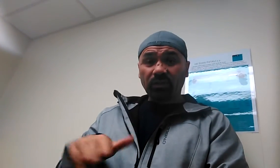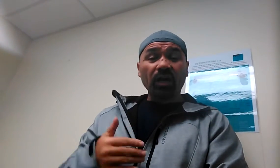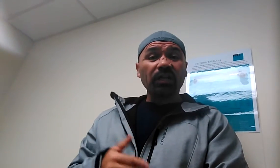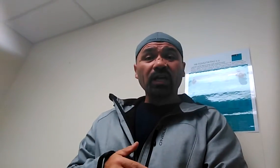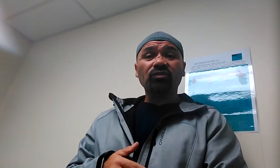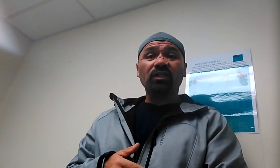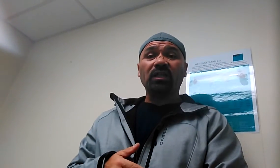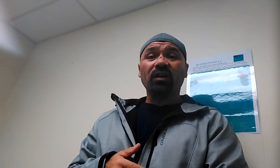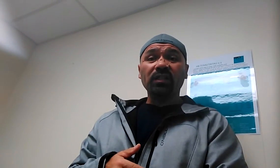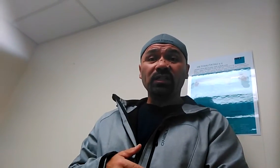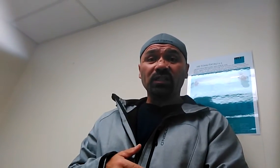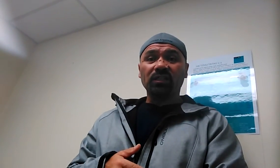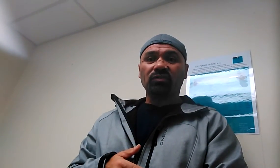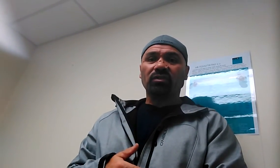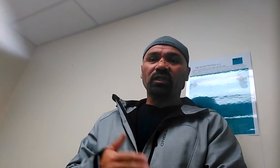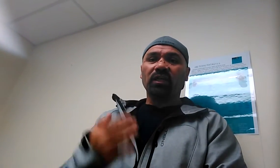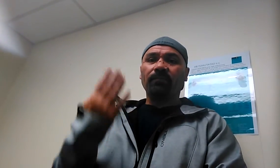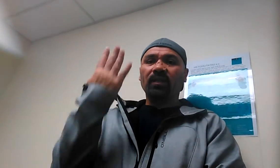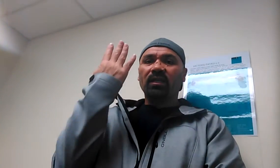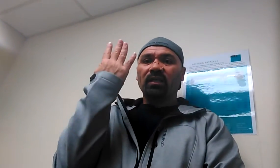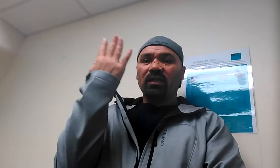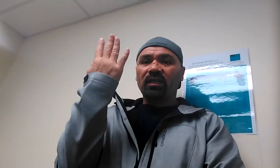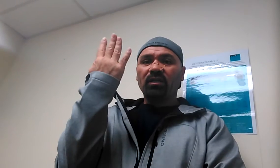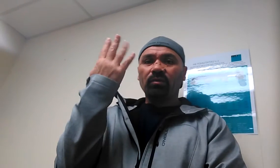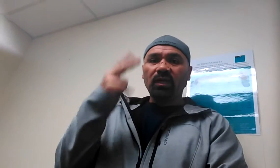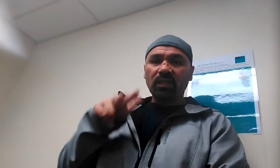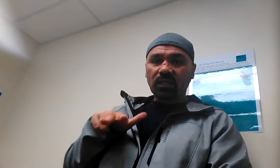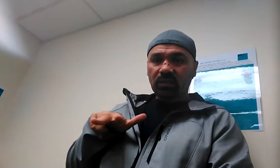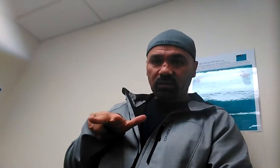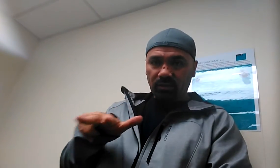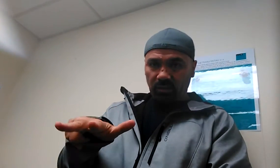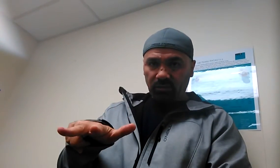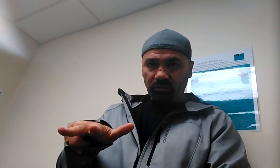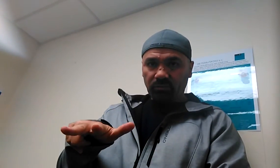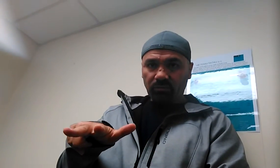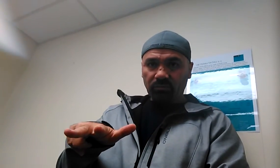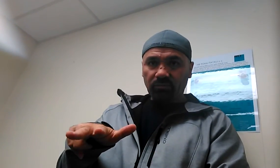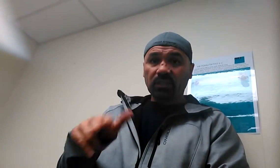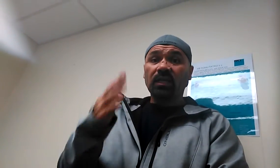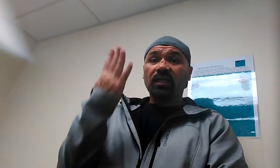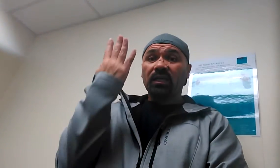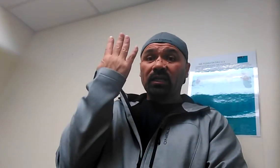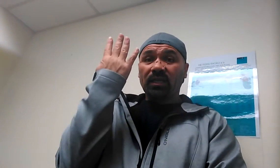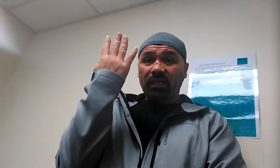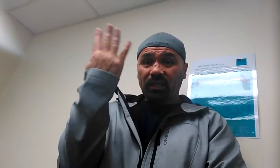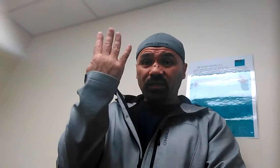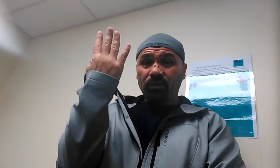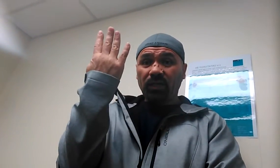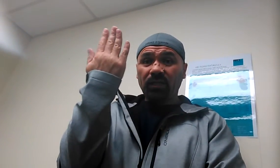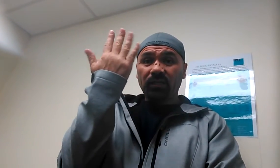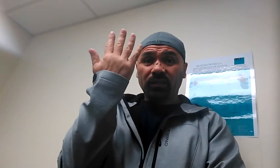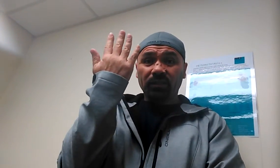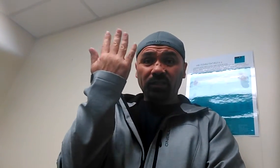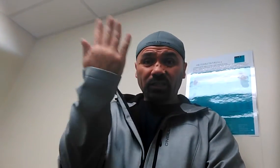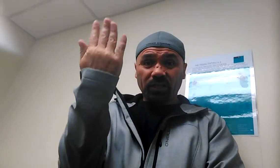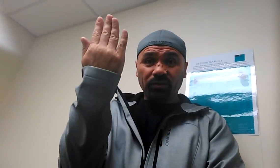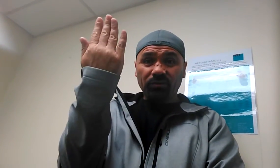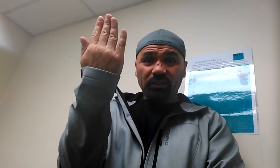rau. 990, let's try that. Iwa rau. iwa te kau. So